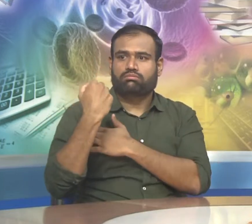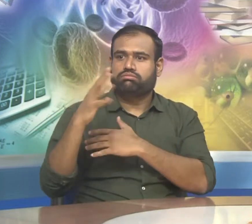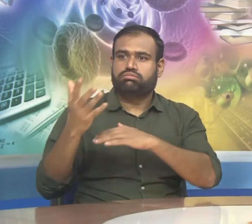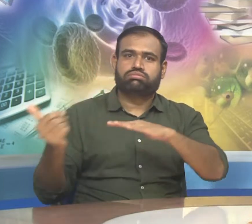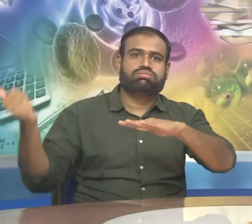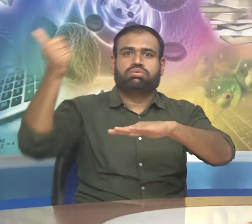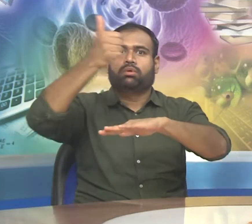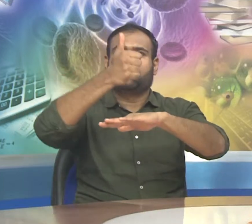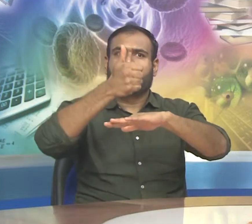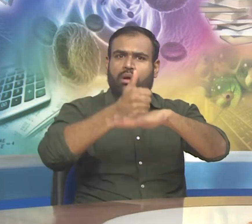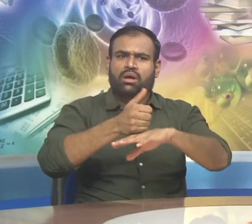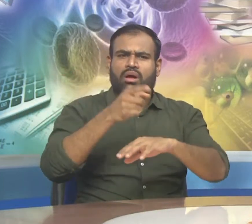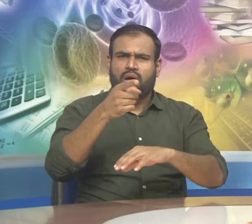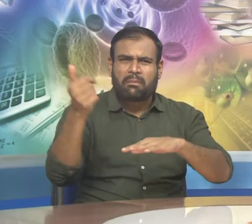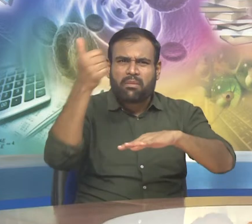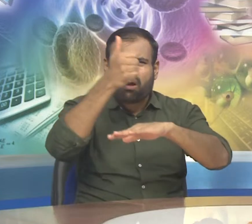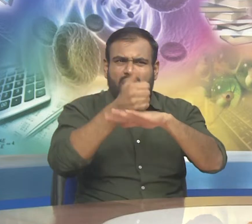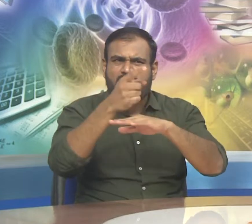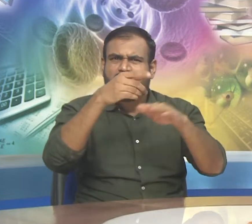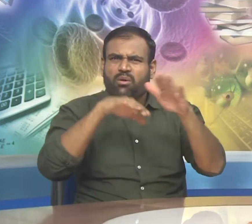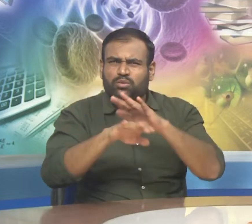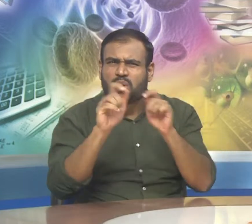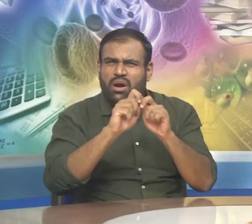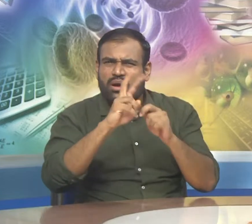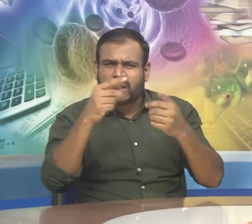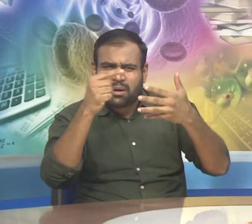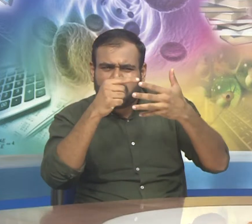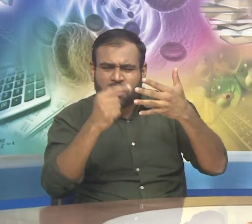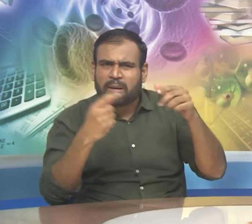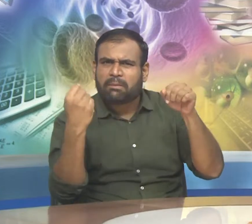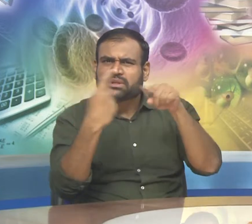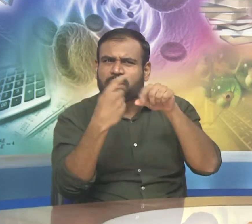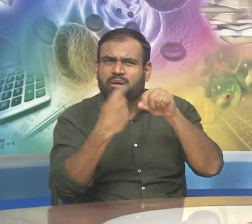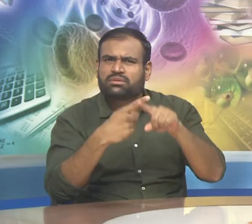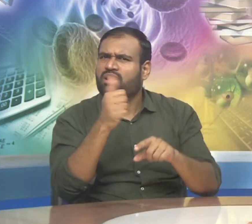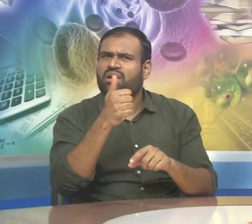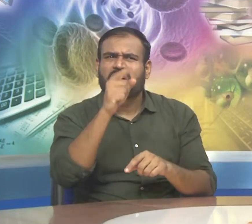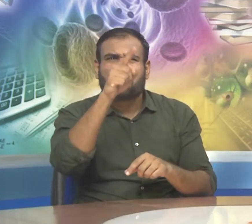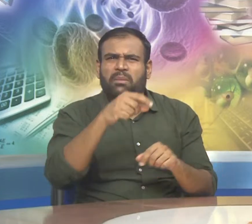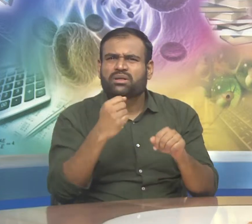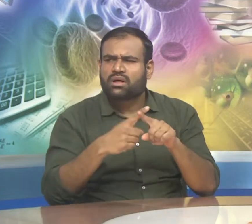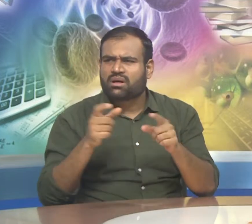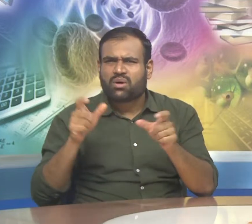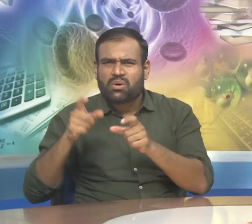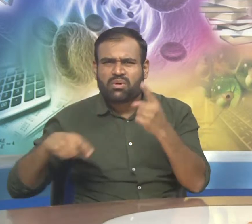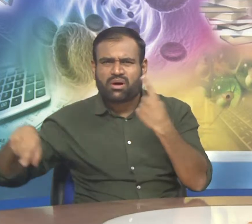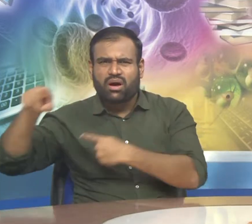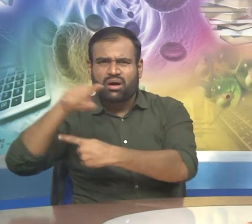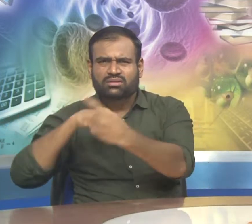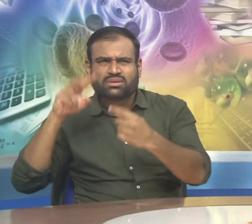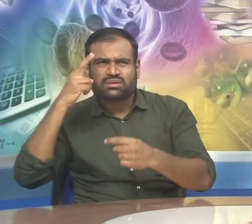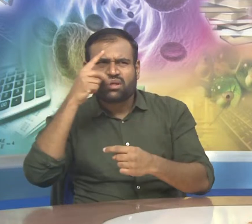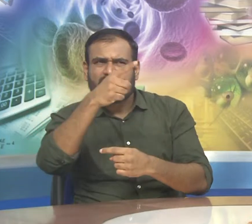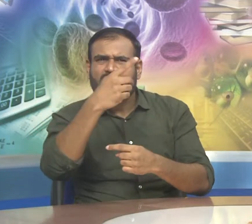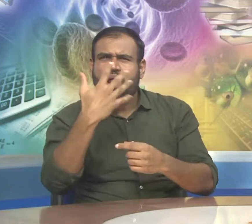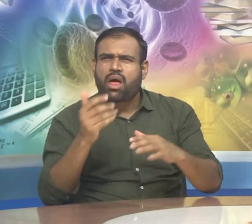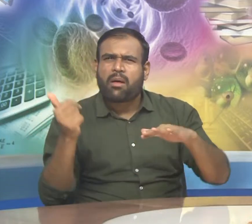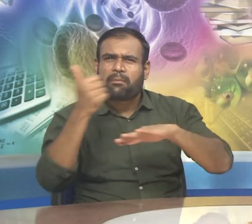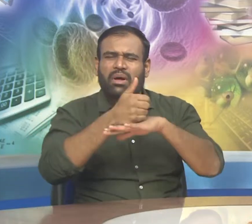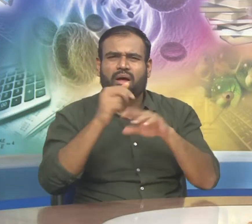Quo warranto means by what authority. It is a writ issued with a view